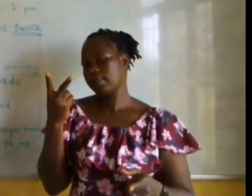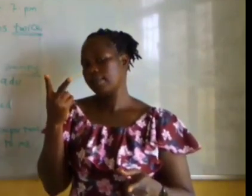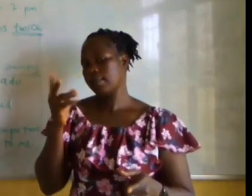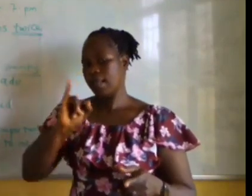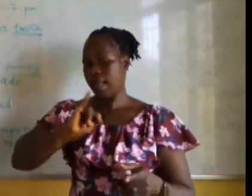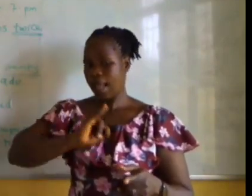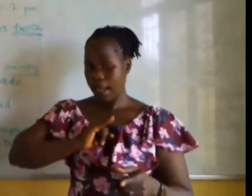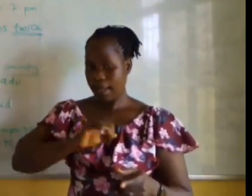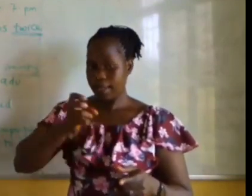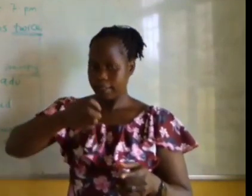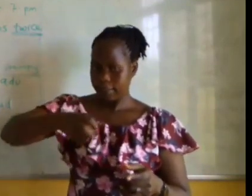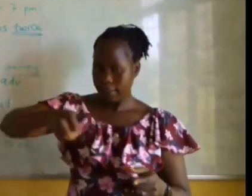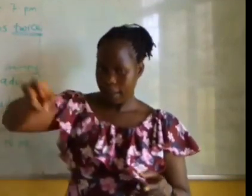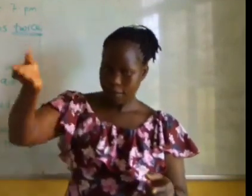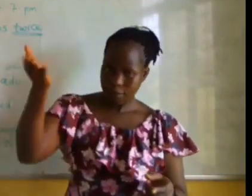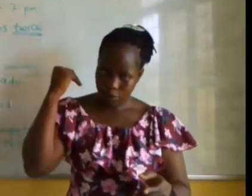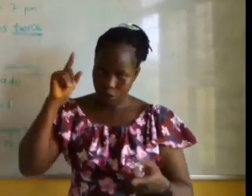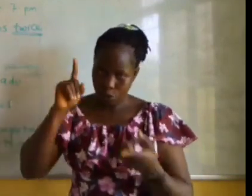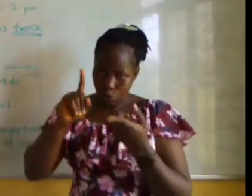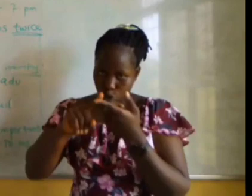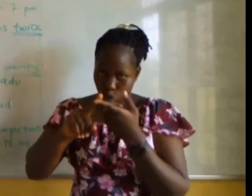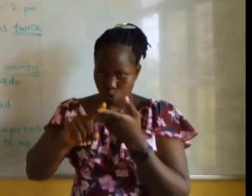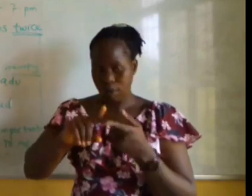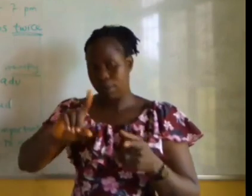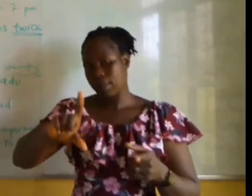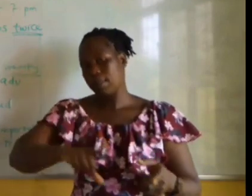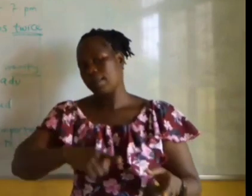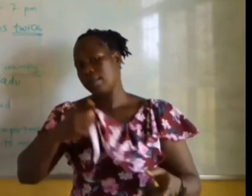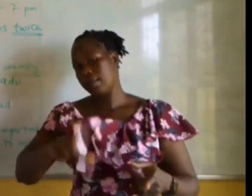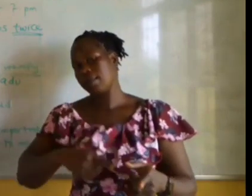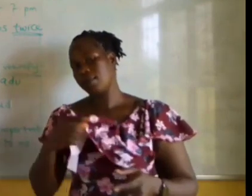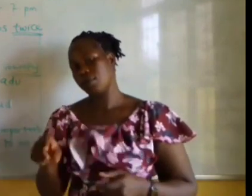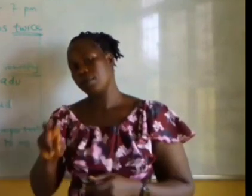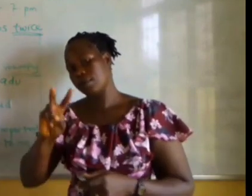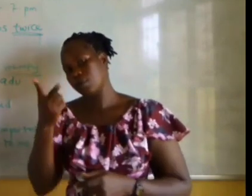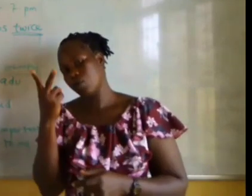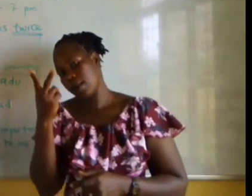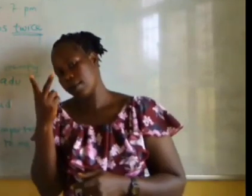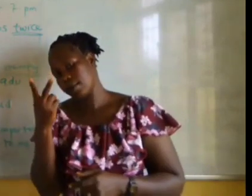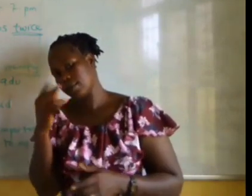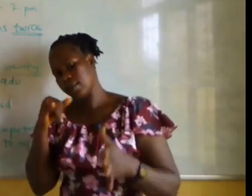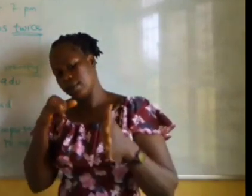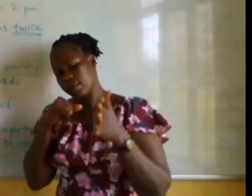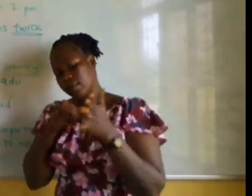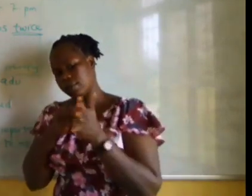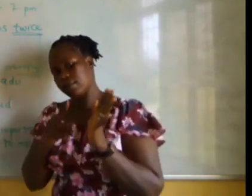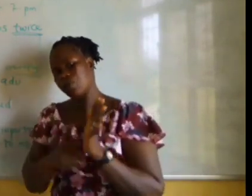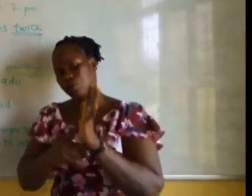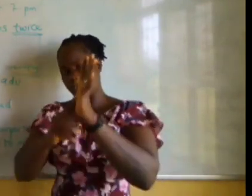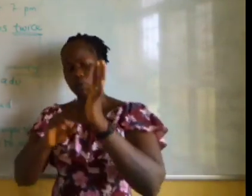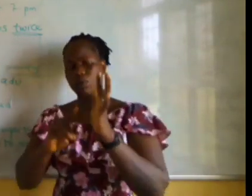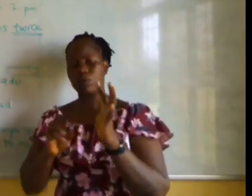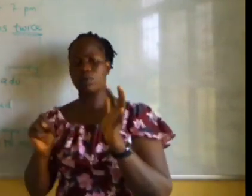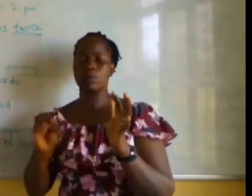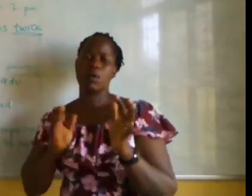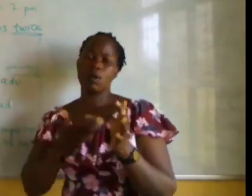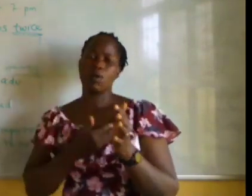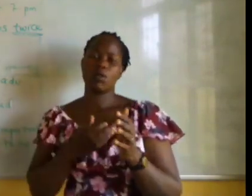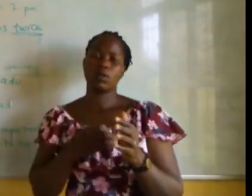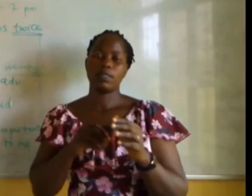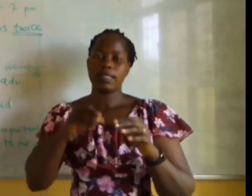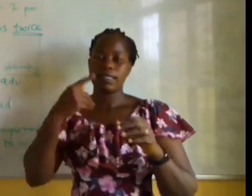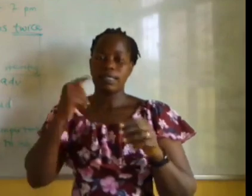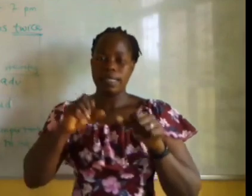Twice shows us the frequency. That is, it shows us the frequency of